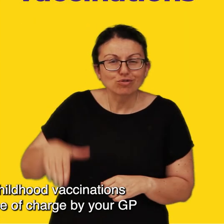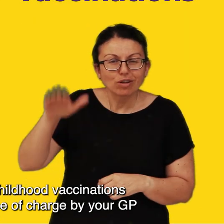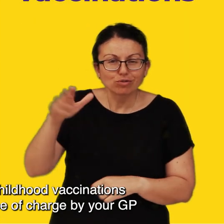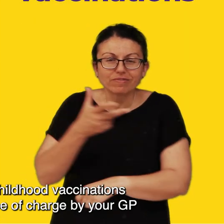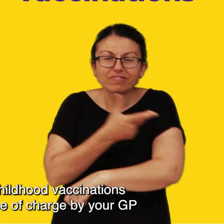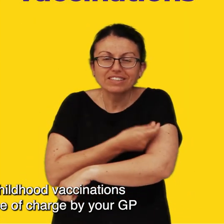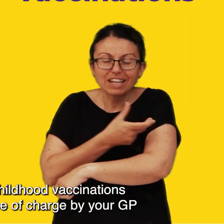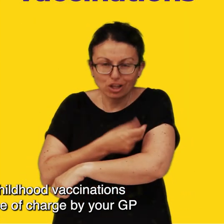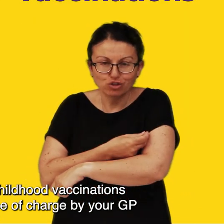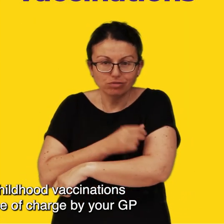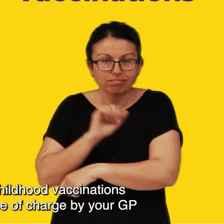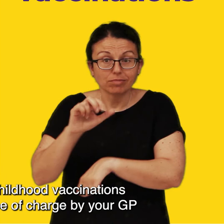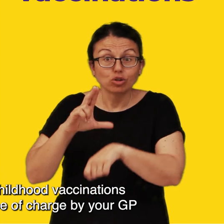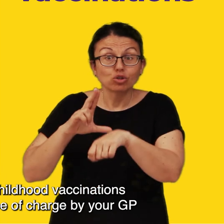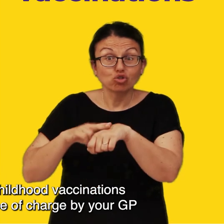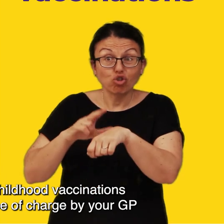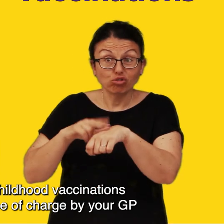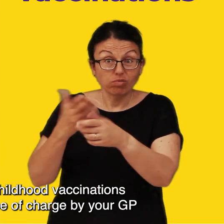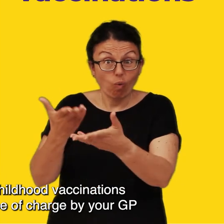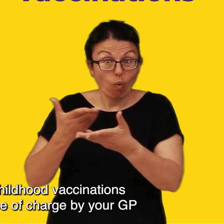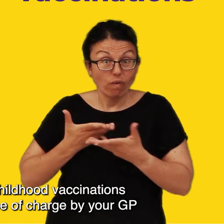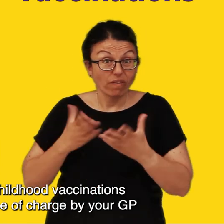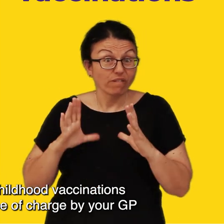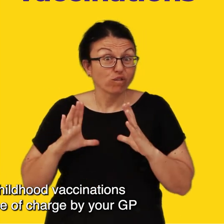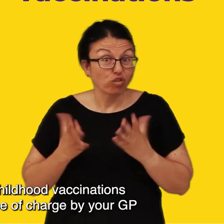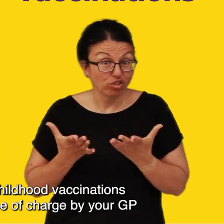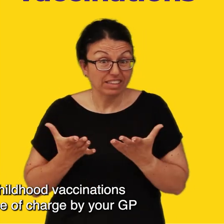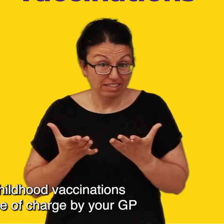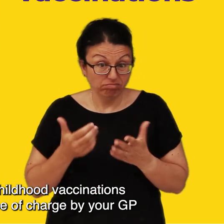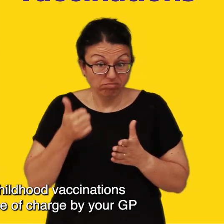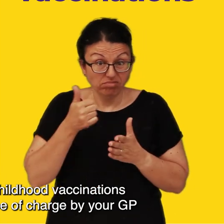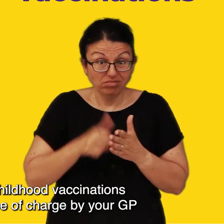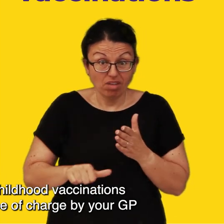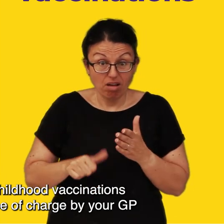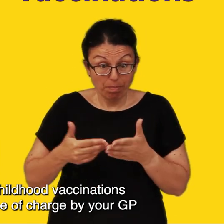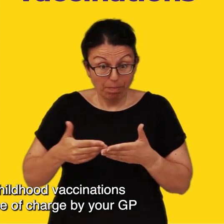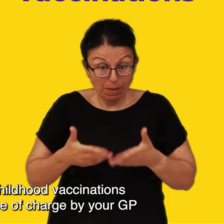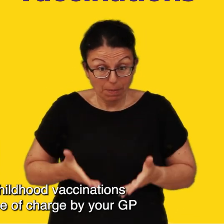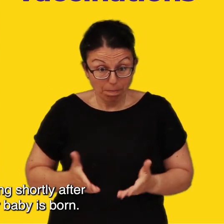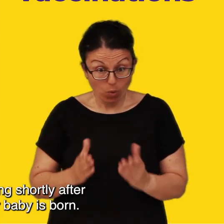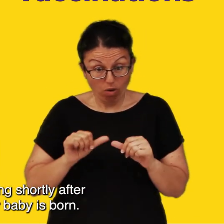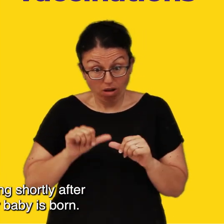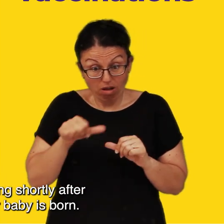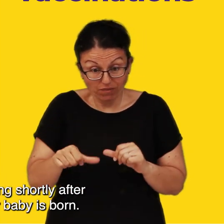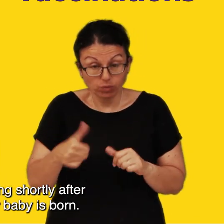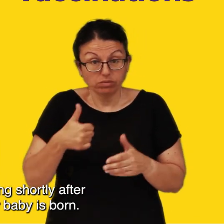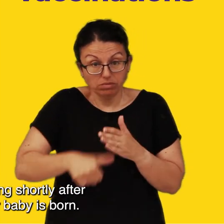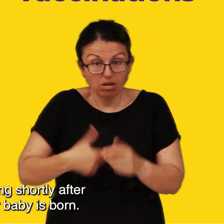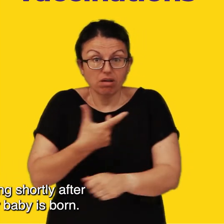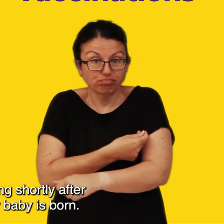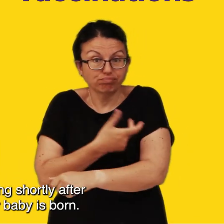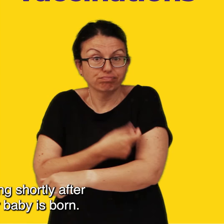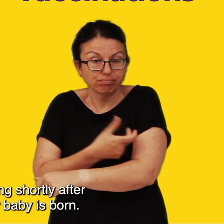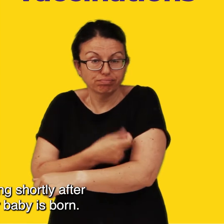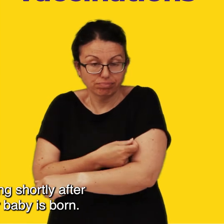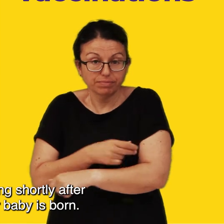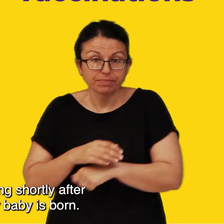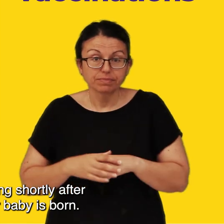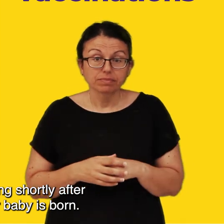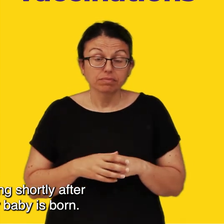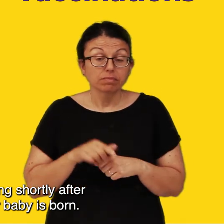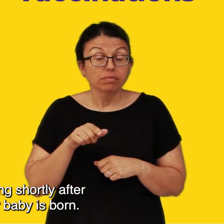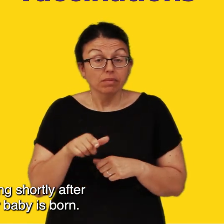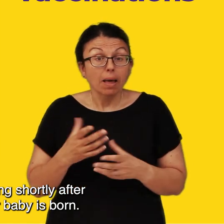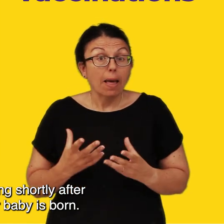Infant and childhood vaccinations are offered free of charge by your GP, starting shortly after your baby